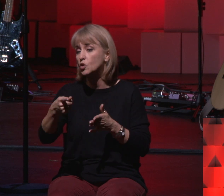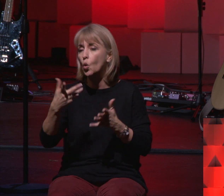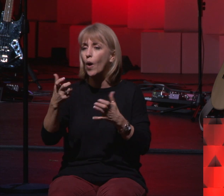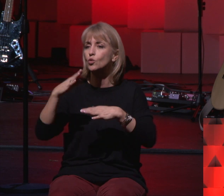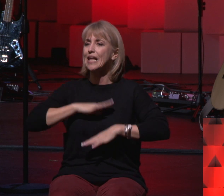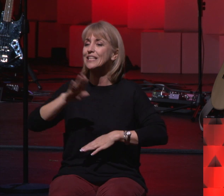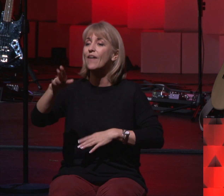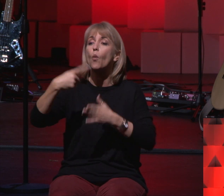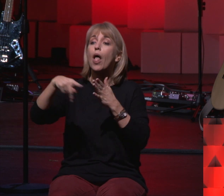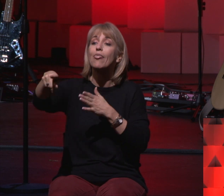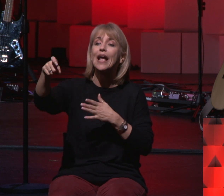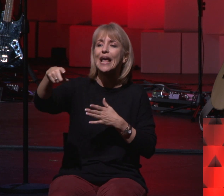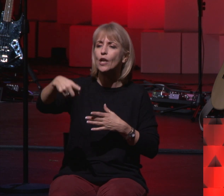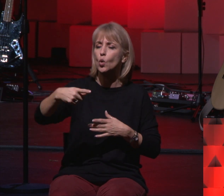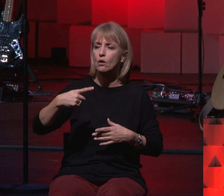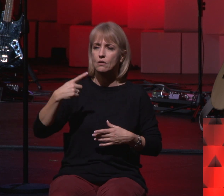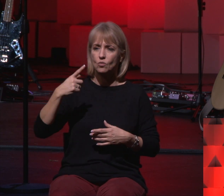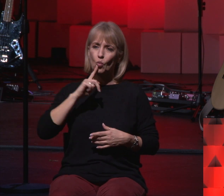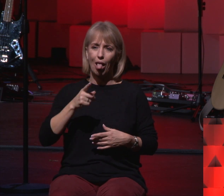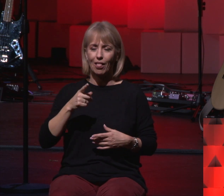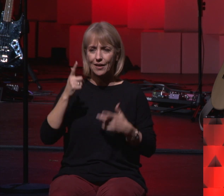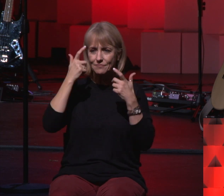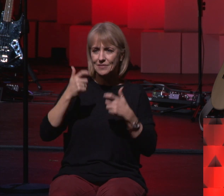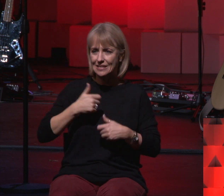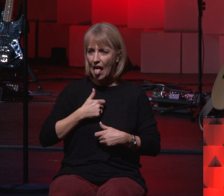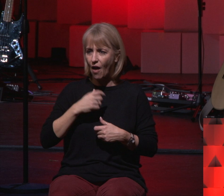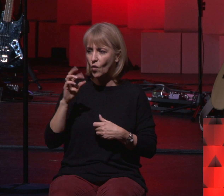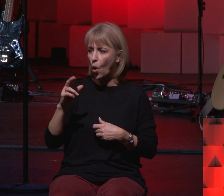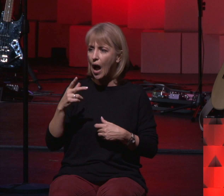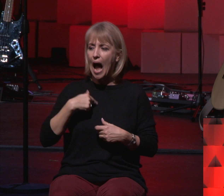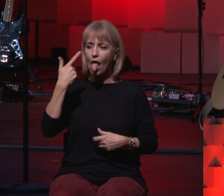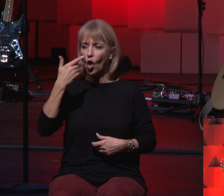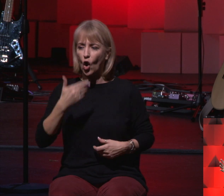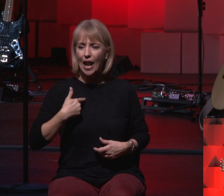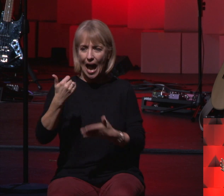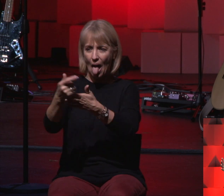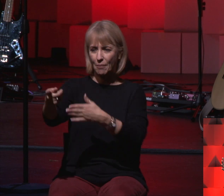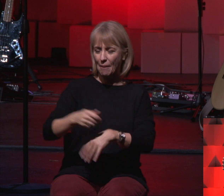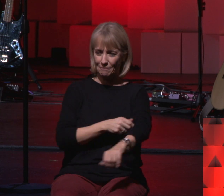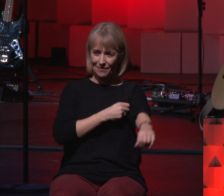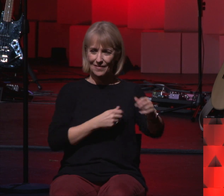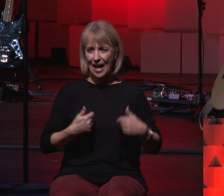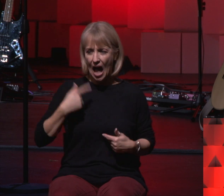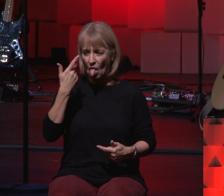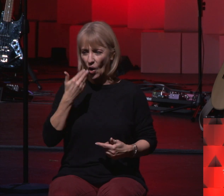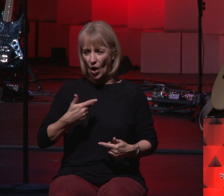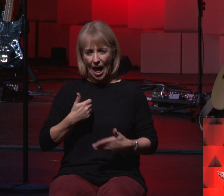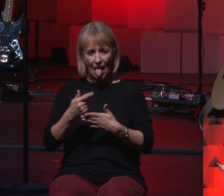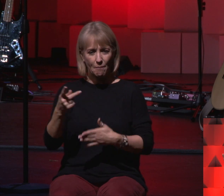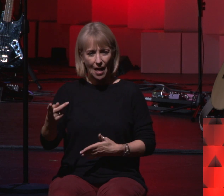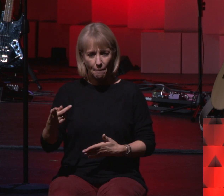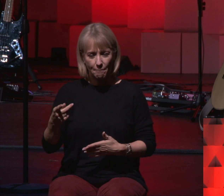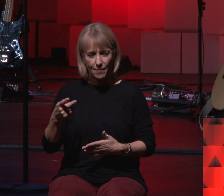and the need of this individual and how can we help them? Or are we concerned about the image and the look of everybody else and getting rid of the problem